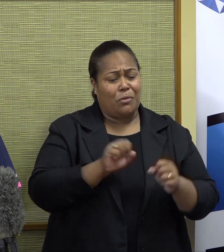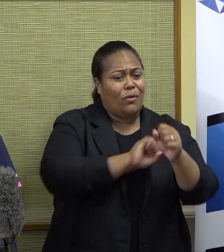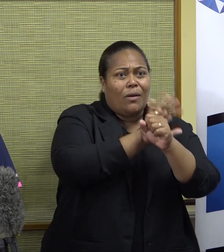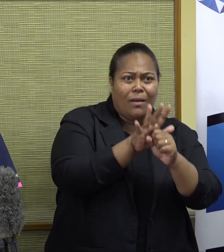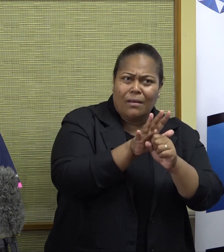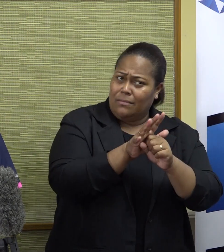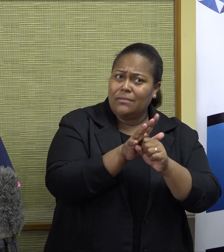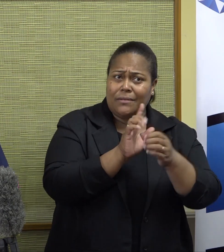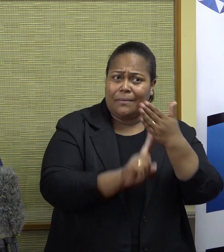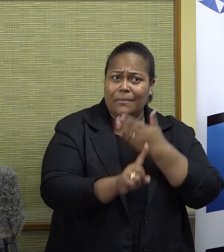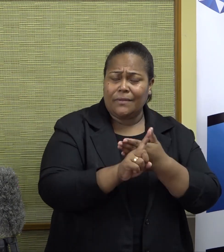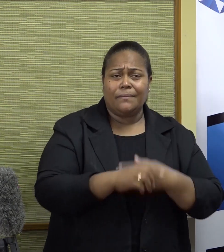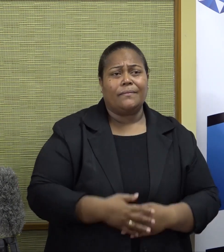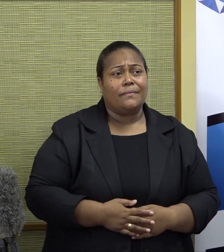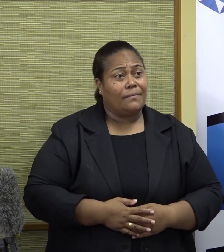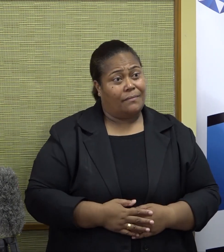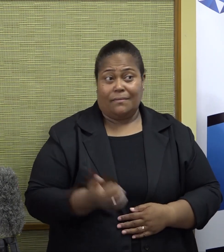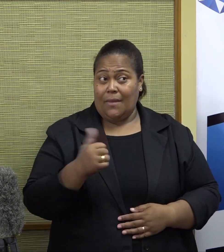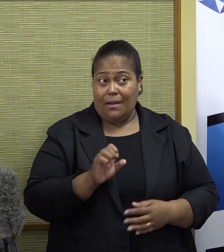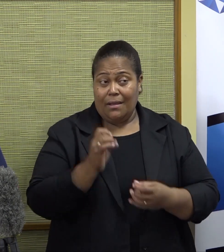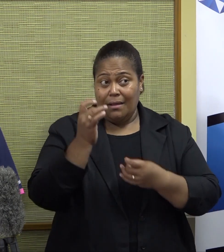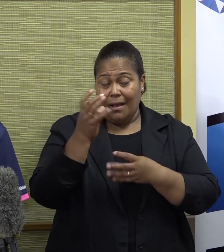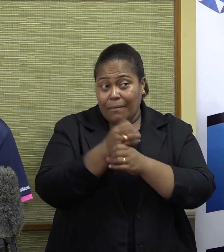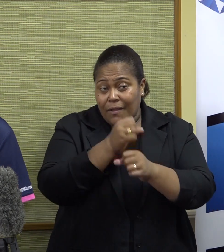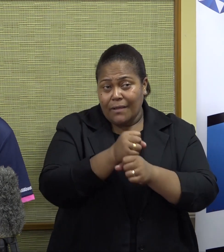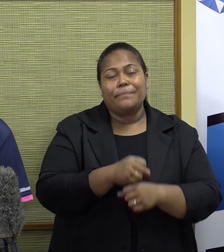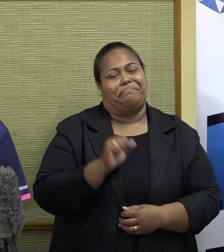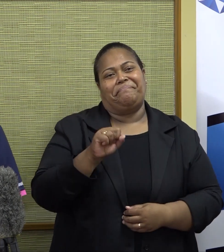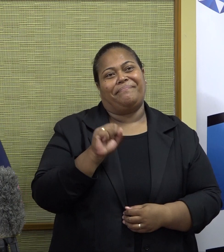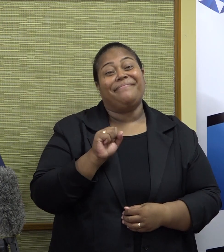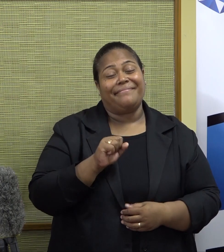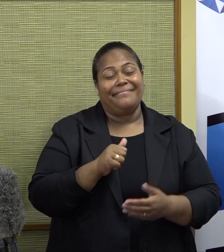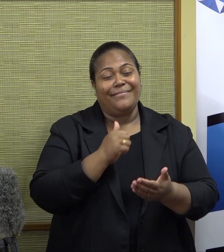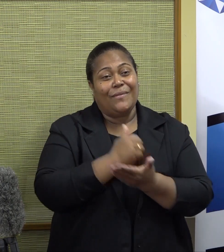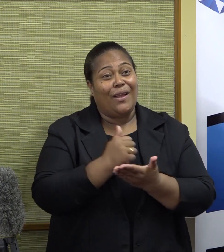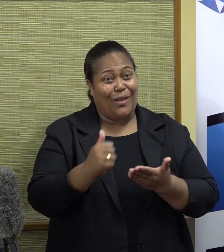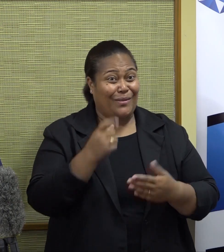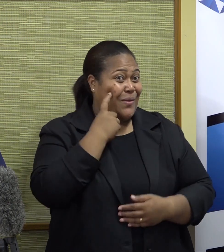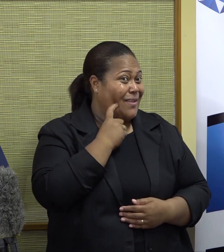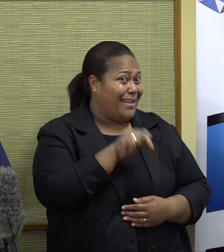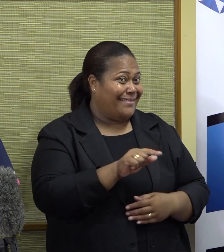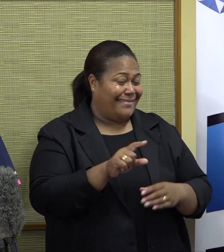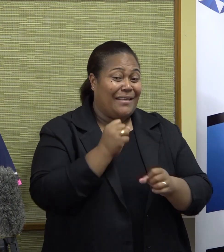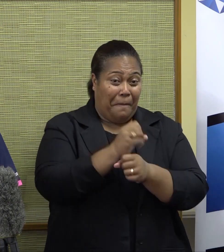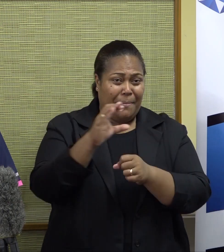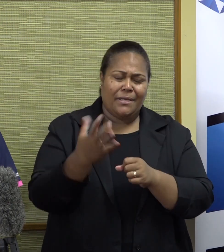period. So have they updated any? Yes, so Water Authority also left last night as part of the team.